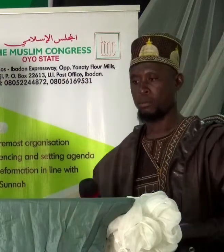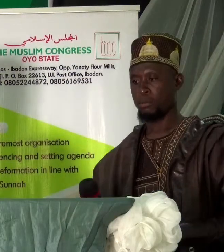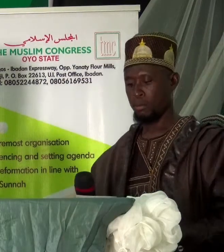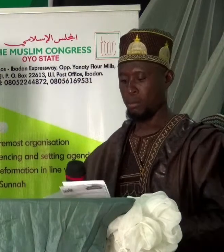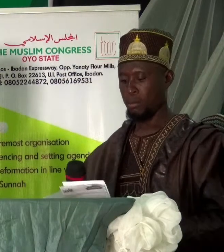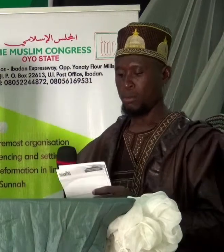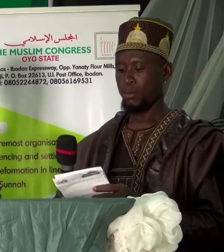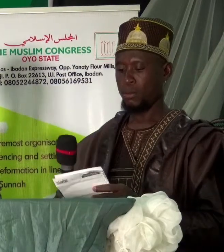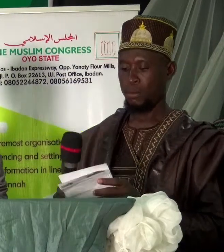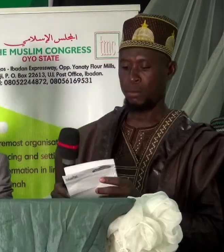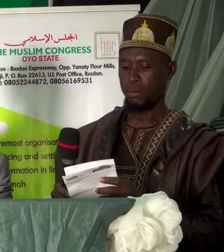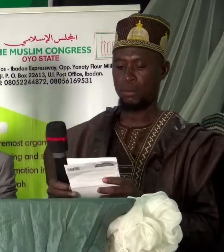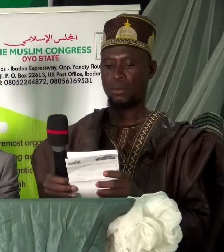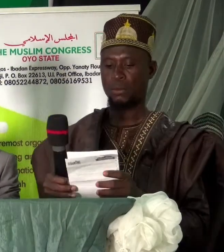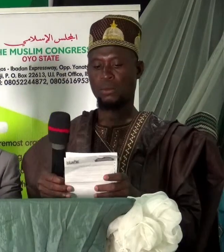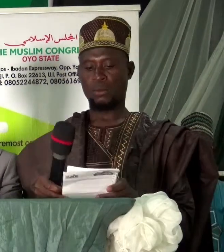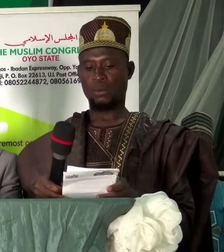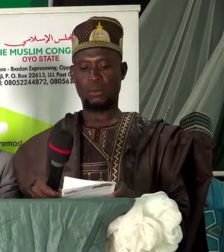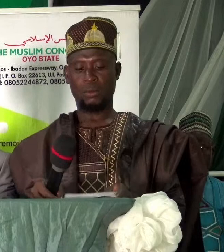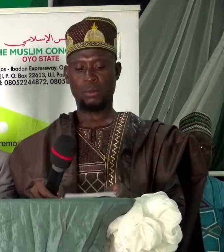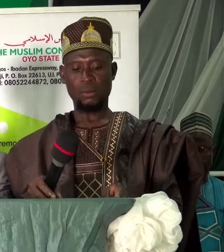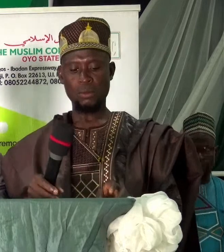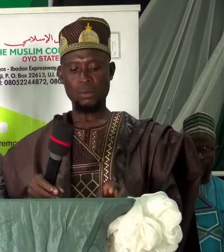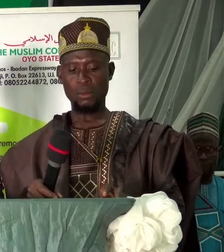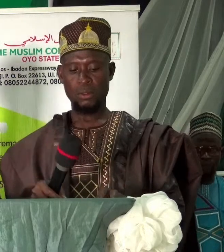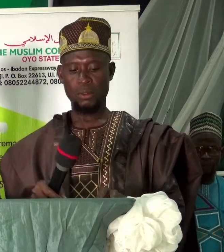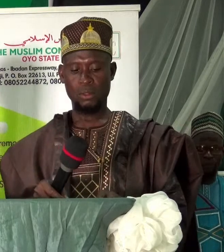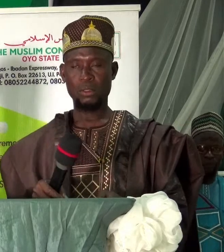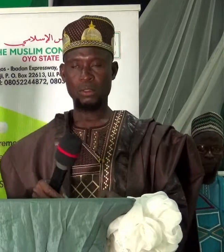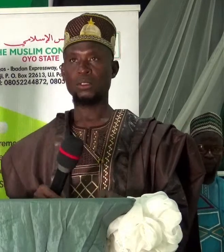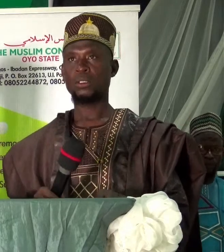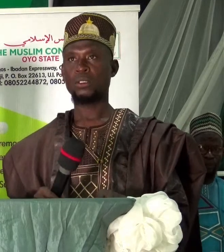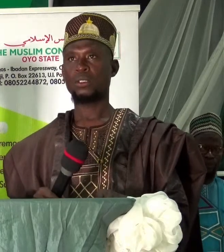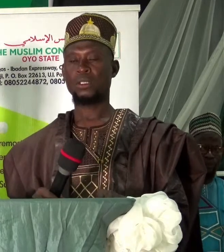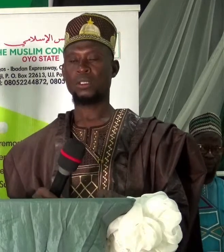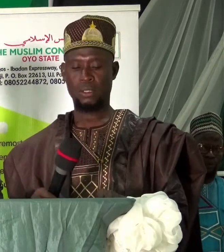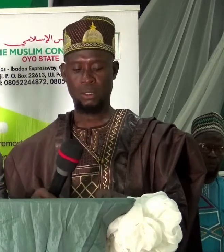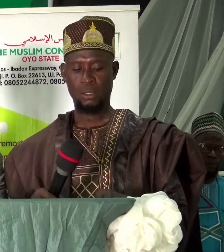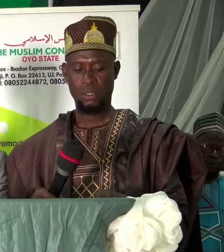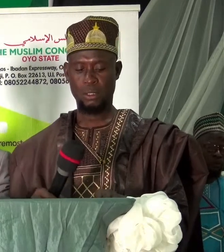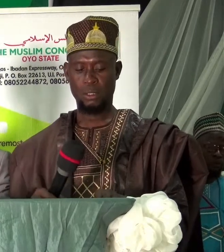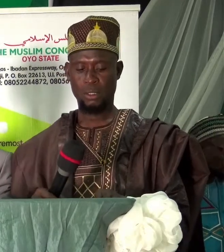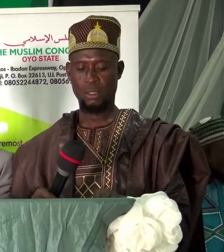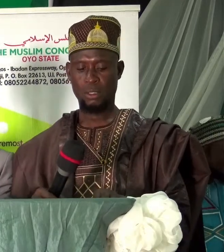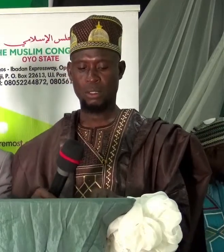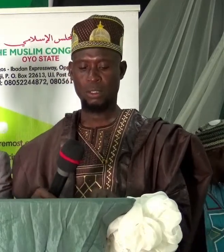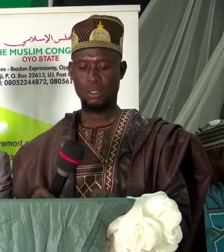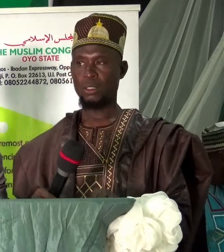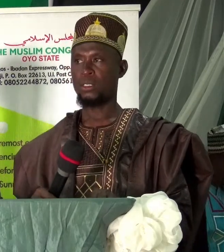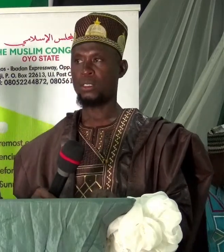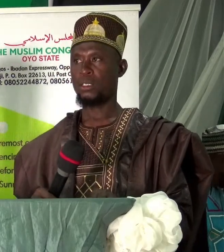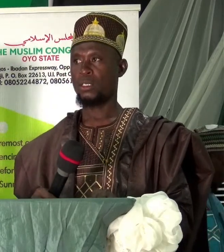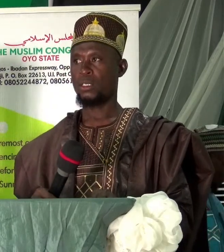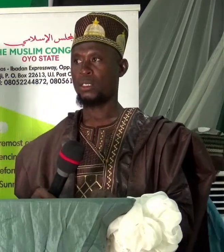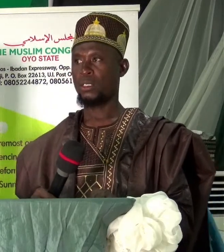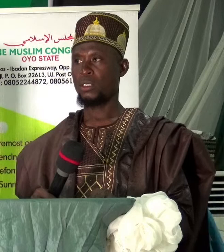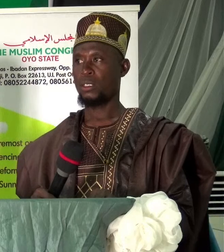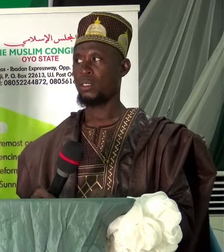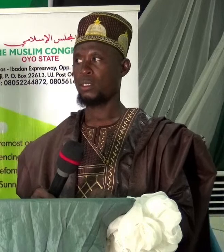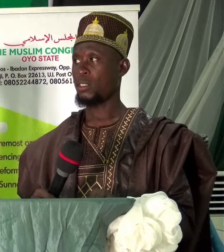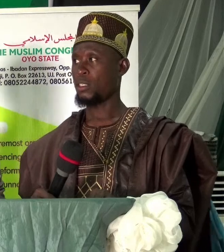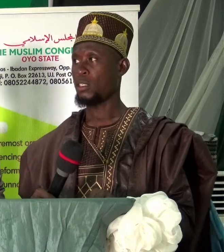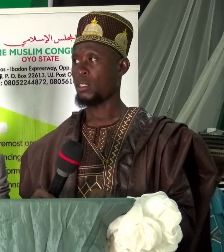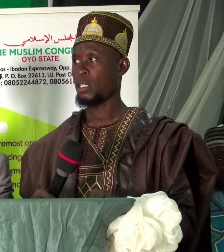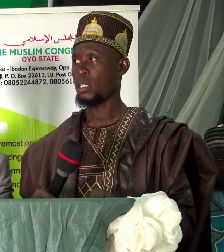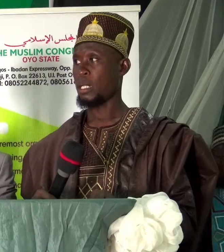to this very big and landmark occasion in commemoration of the